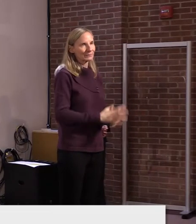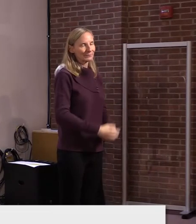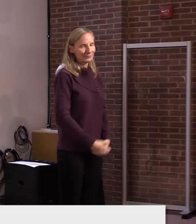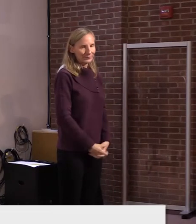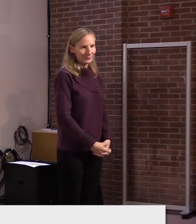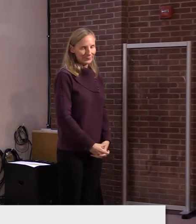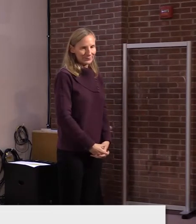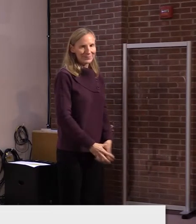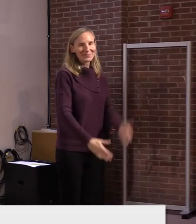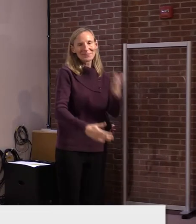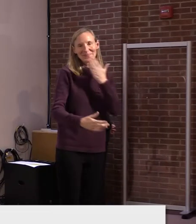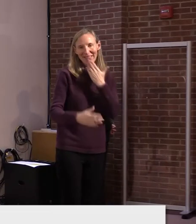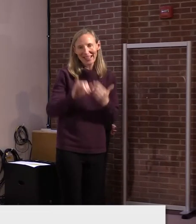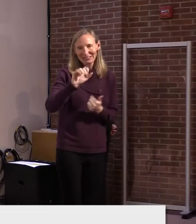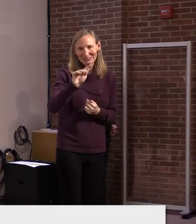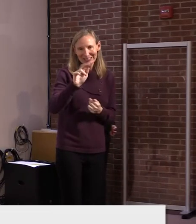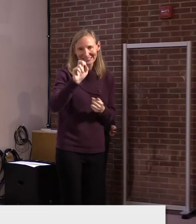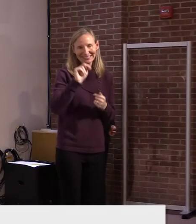Thanks, Jason.